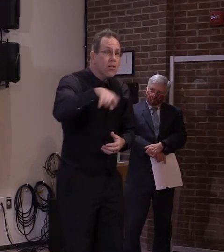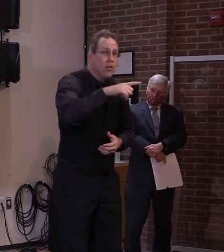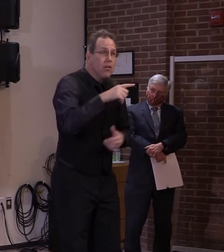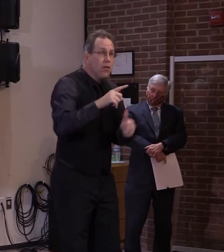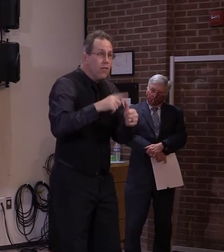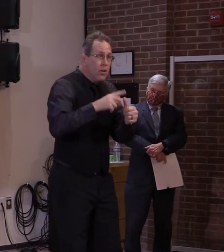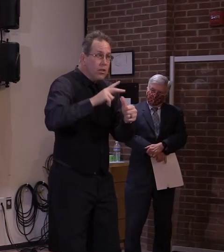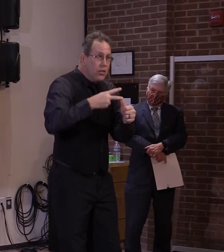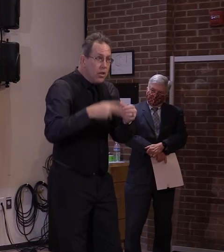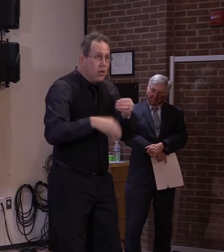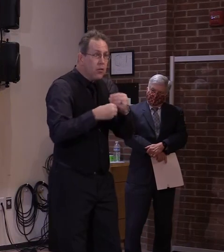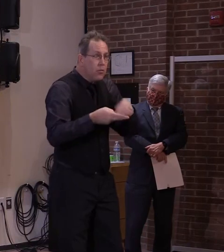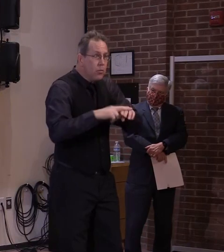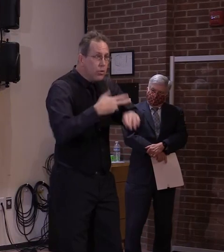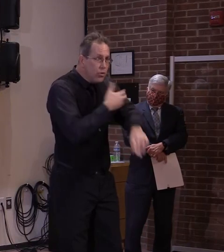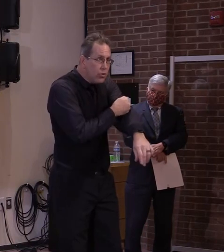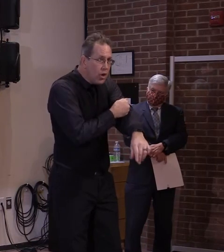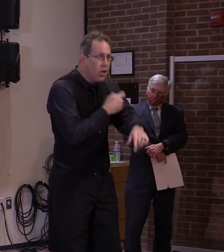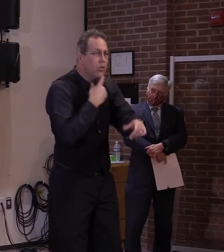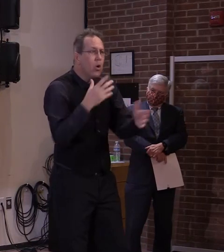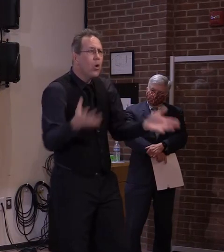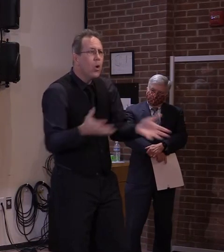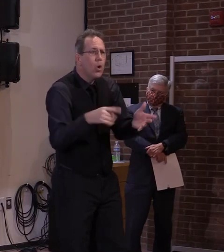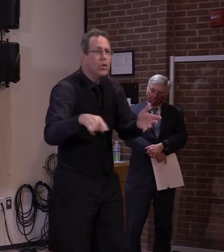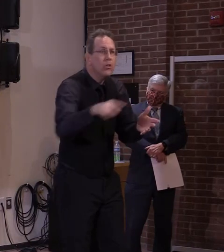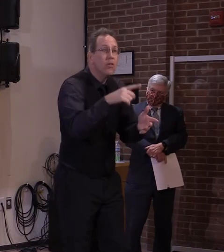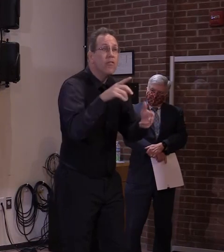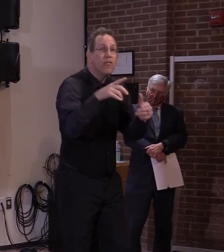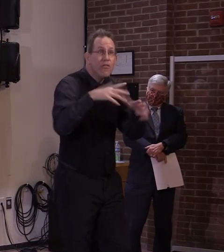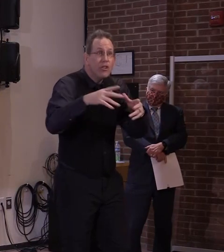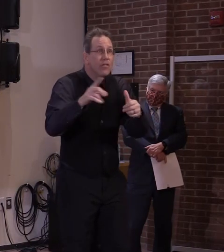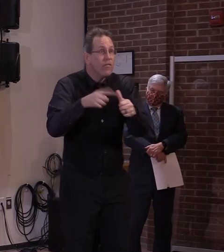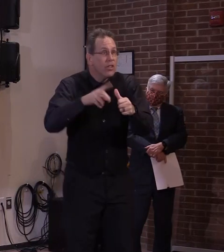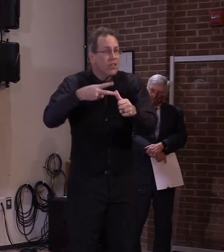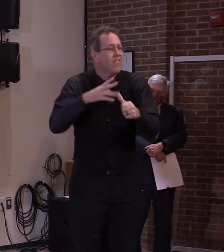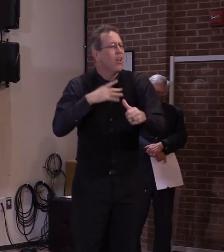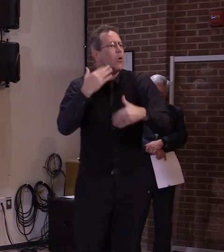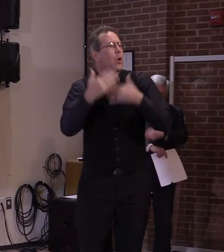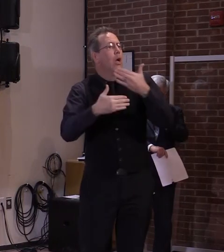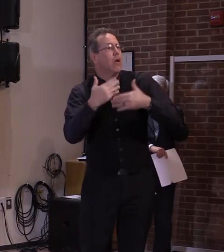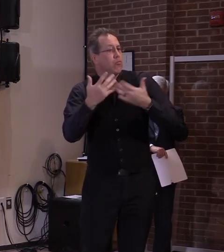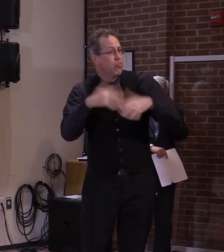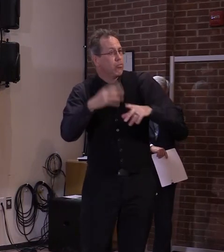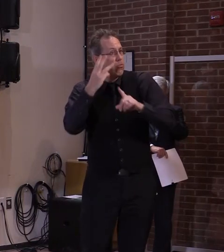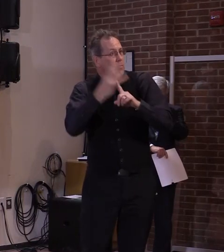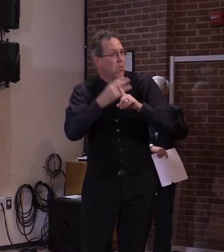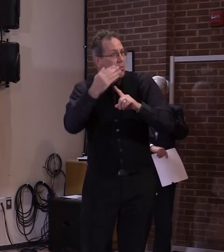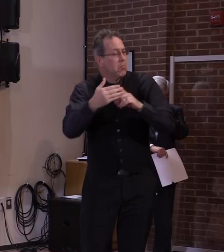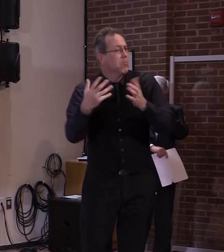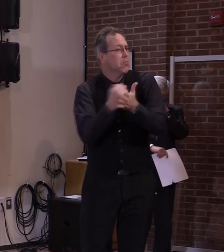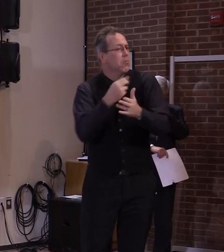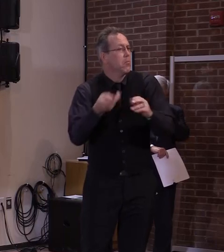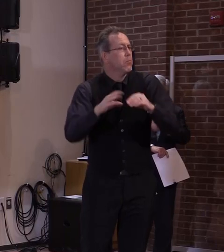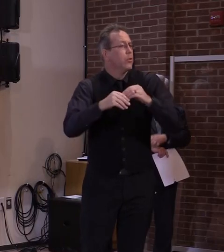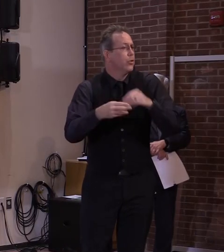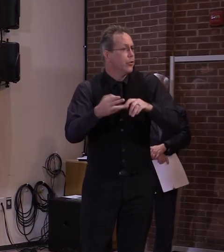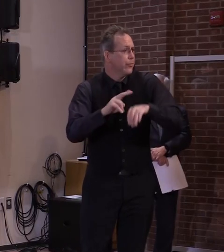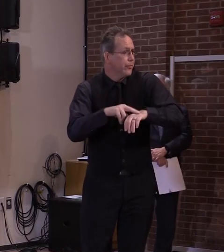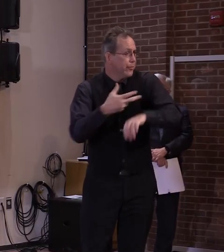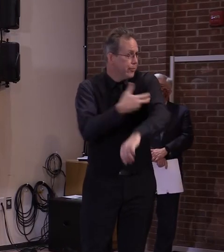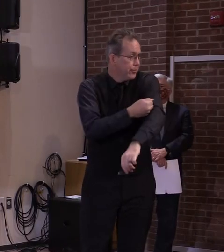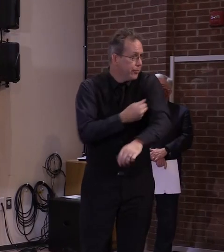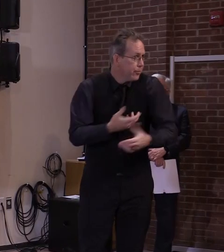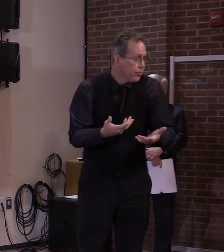crucial. Next, create a vaccine or test and mask policy. We recommend implementing a policy of